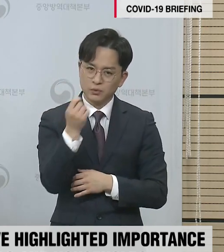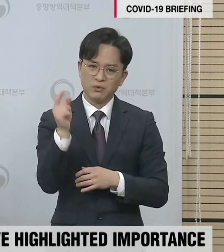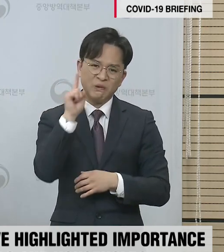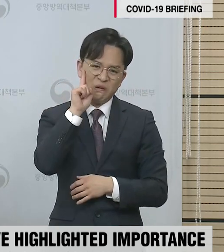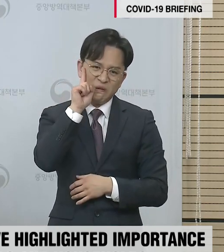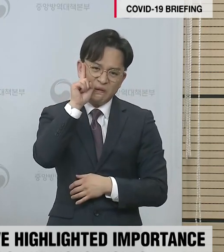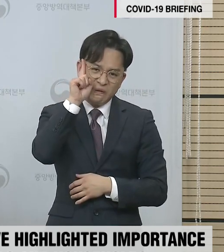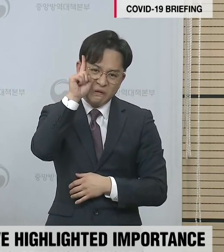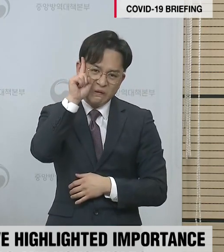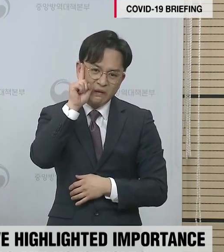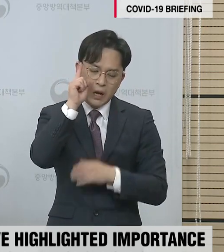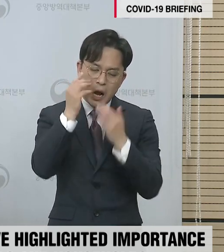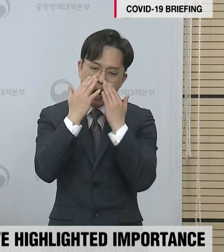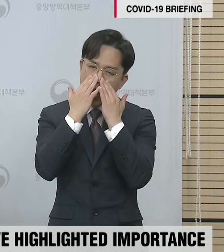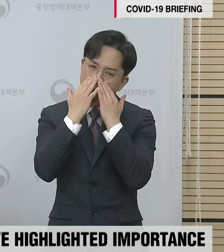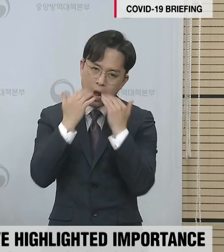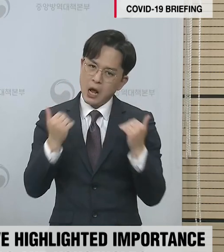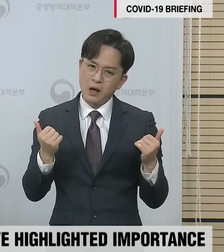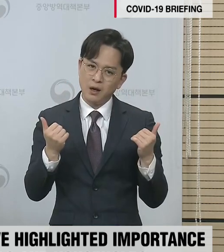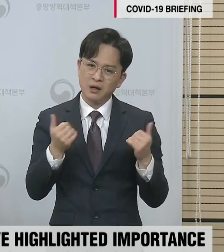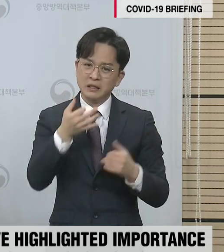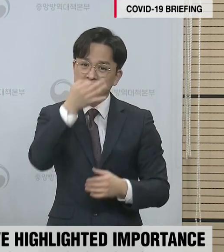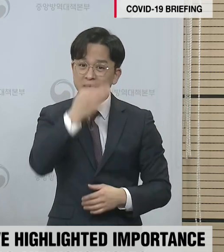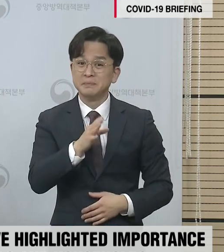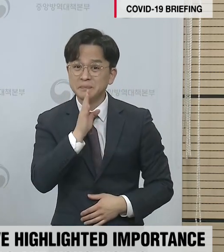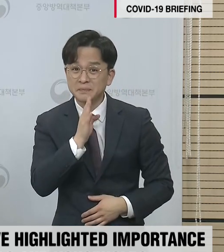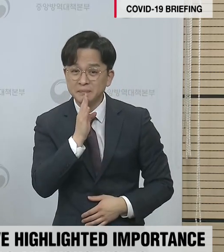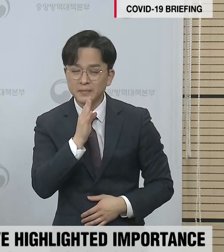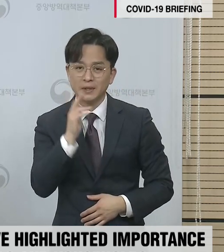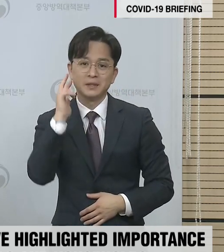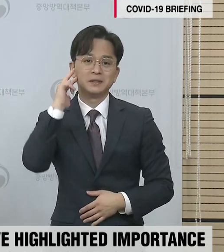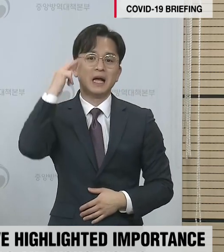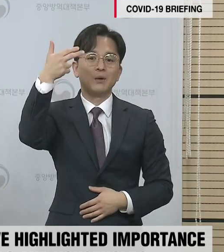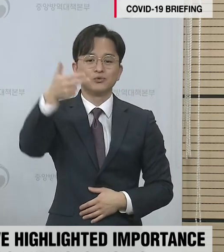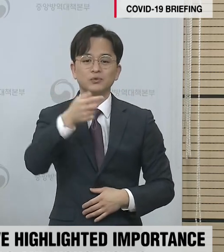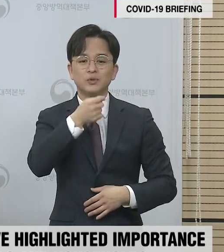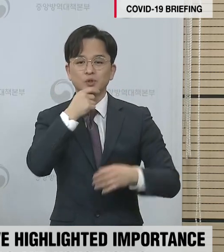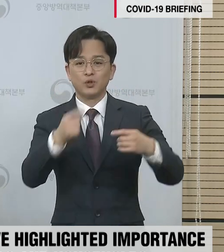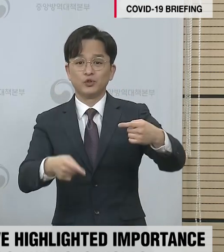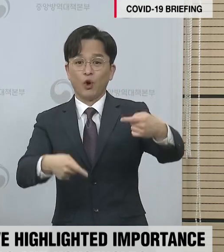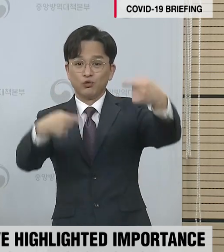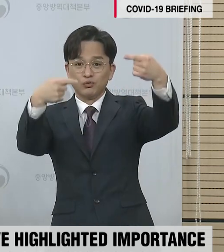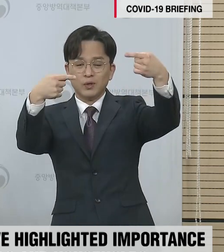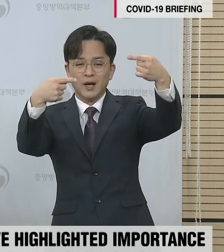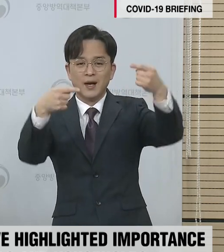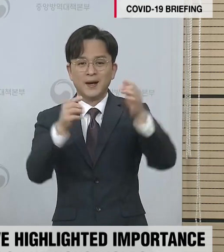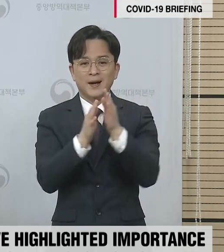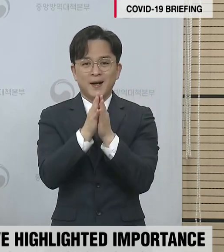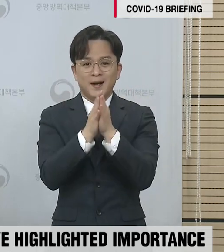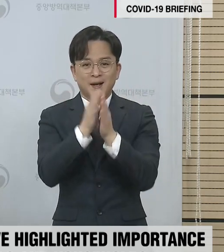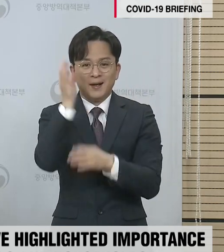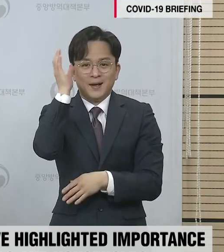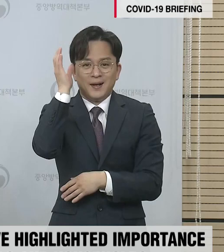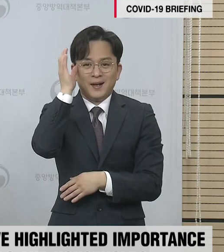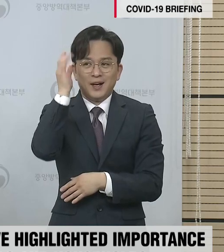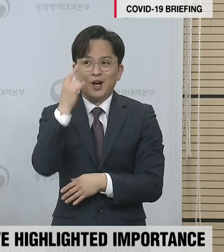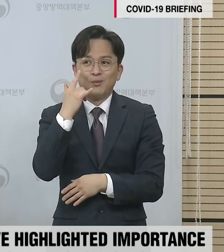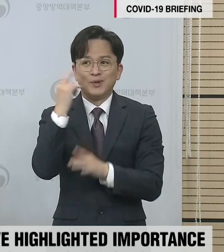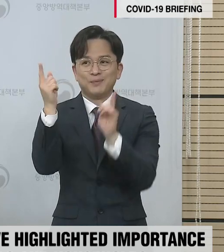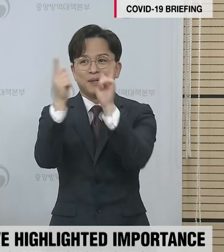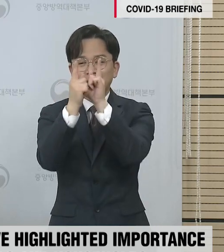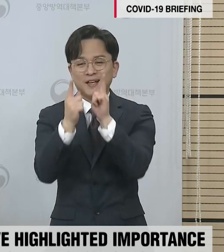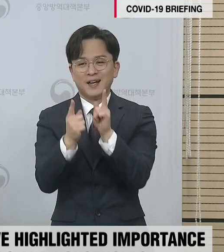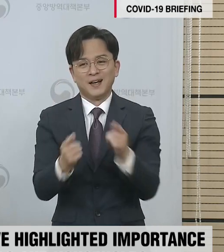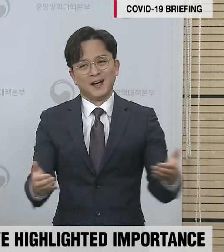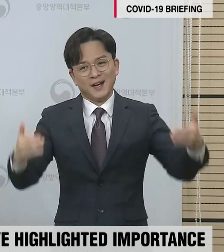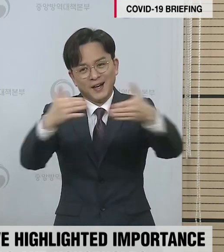citizens feeling a high level of fatigue. And we only have 1 week left until the Lunar New Year holiday, during which